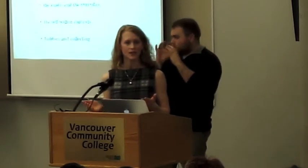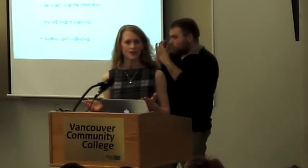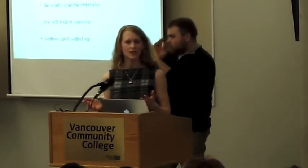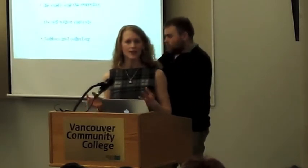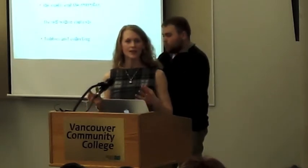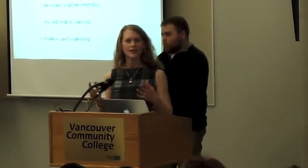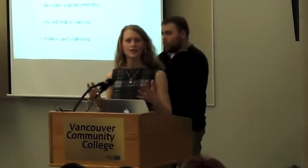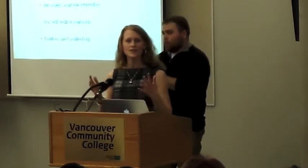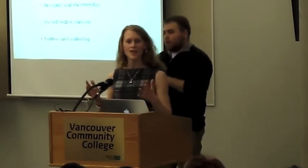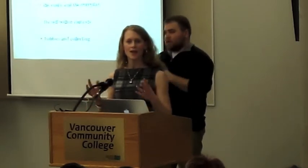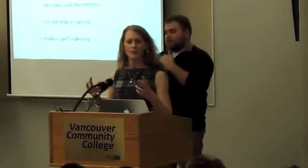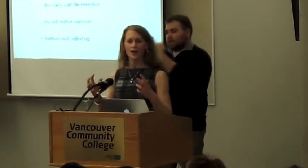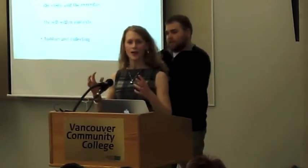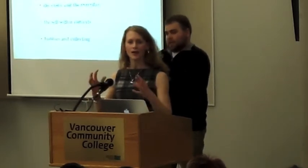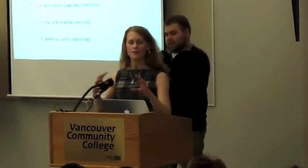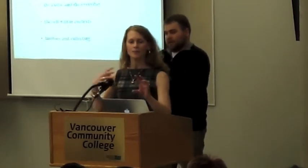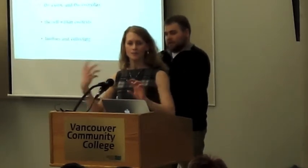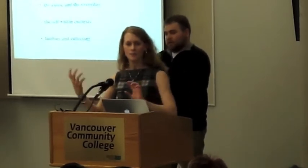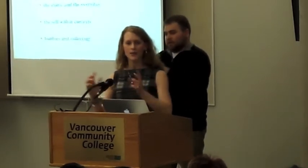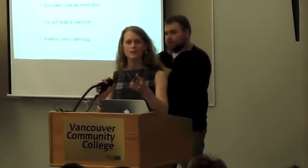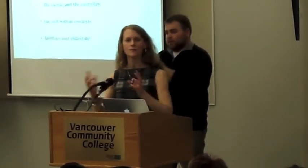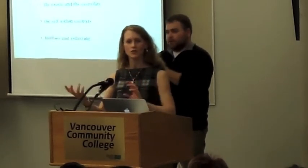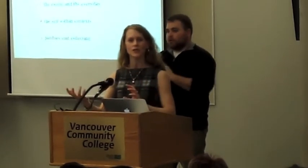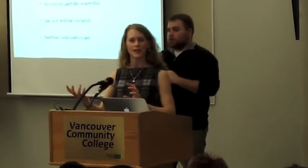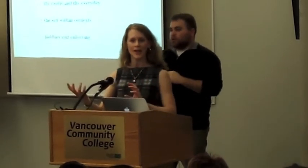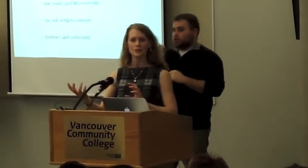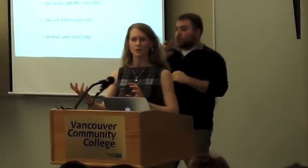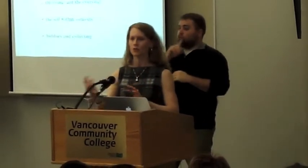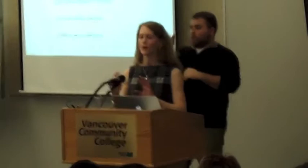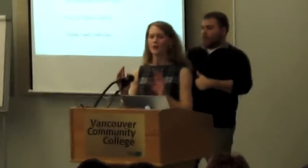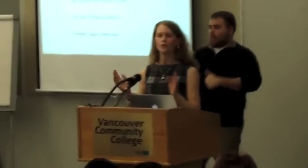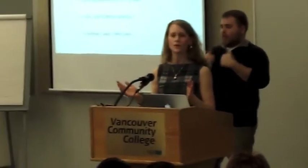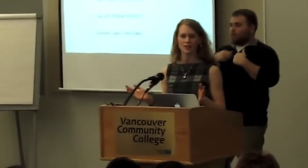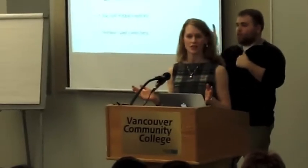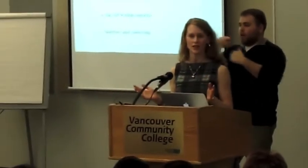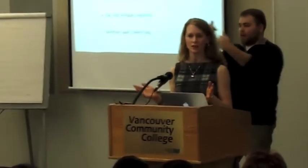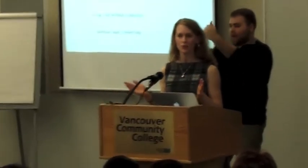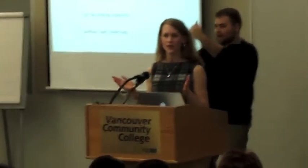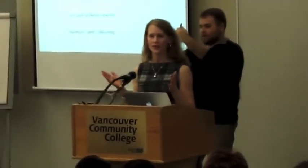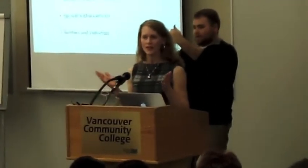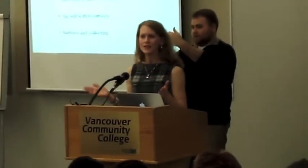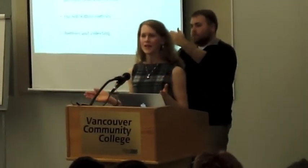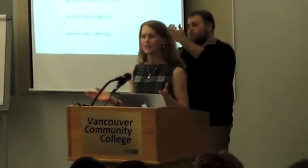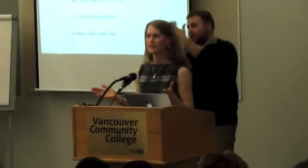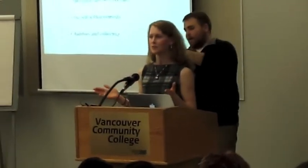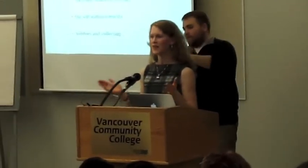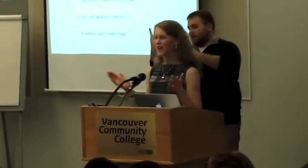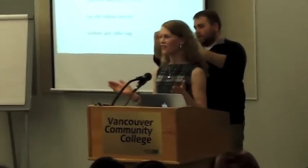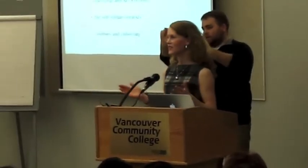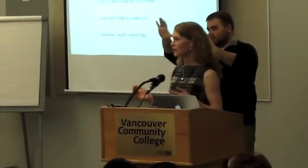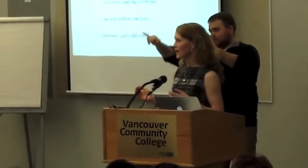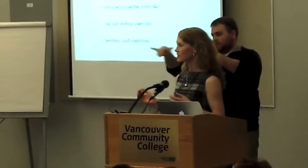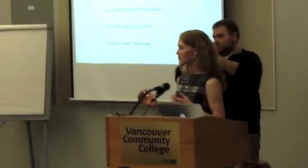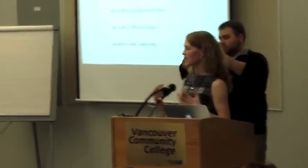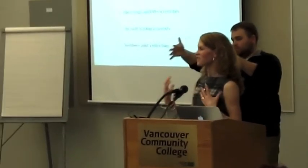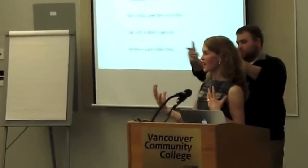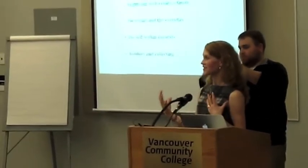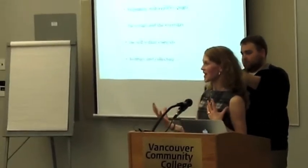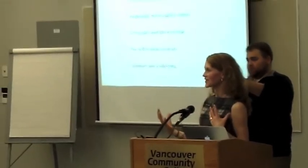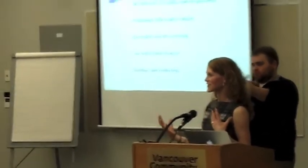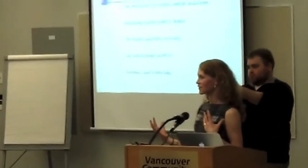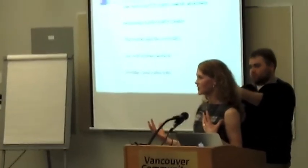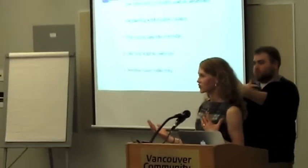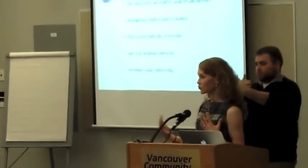we're teaching. It gives them a means of emotional engagement with whatever we're teaching if we can indicate to them that everything around them